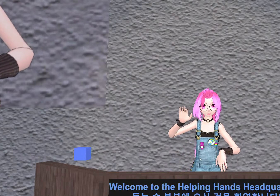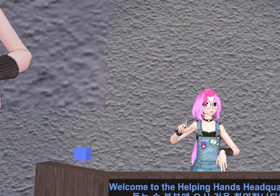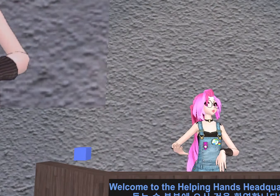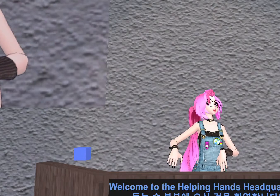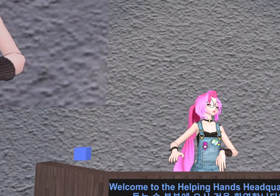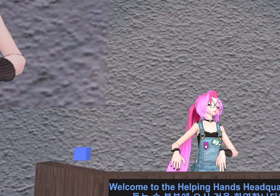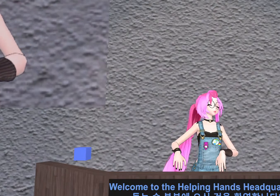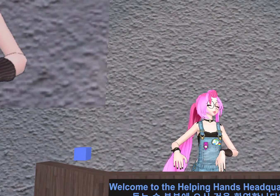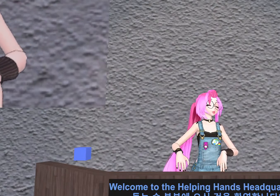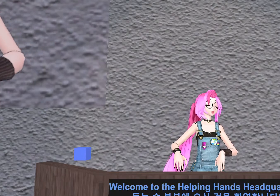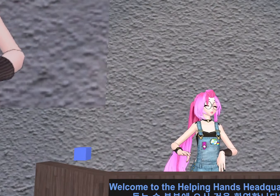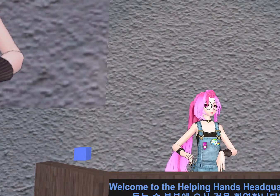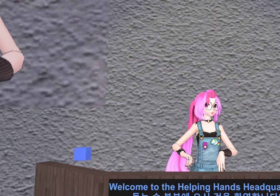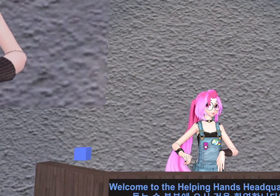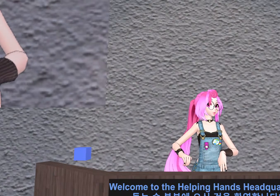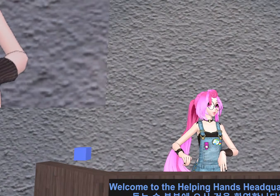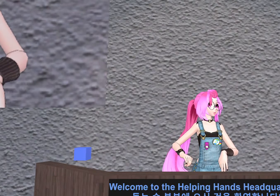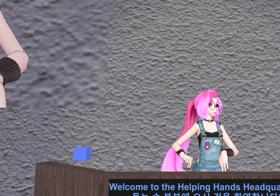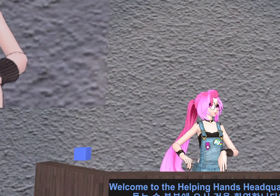Goodbye. Goodbye.